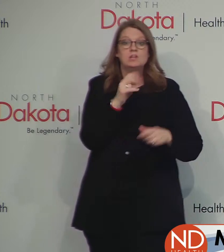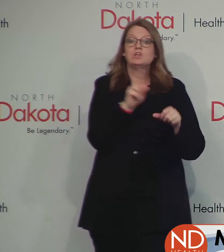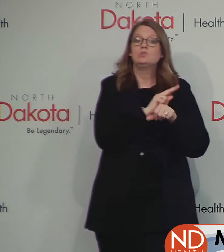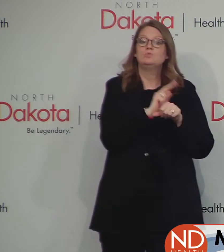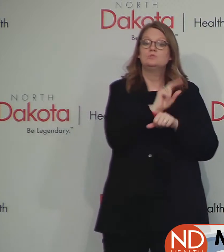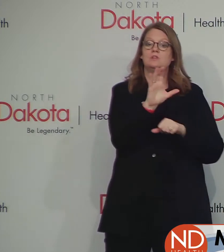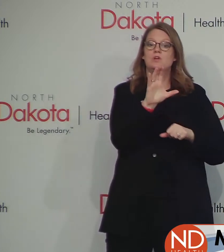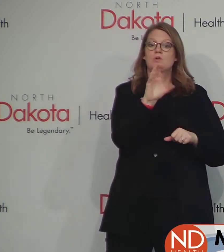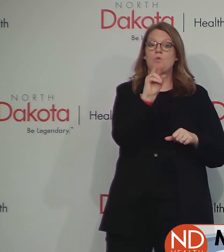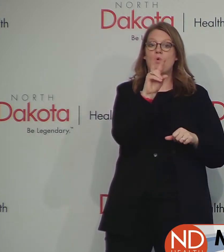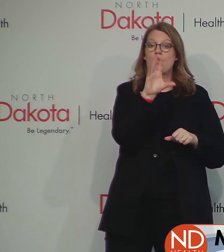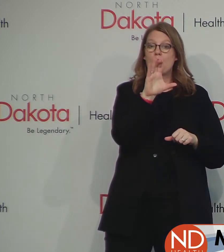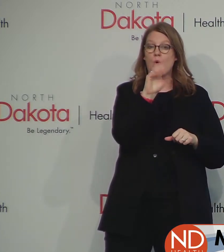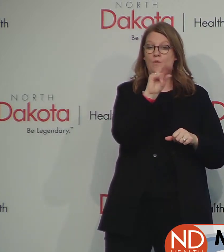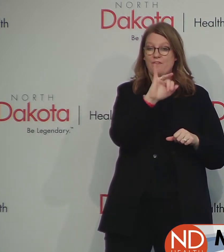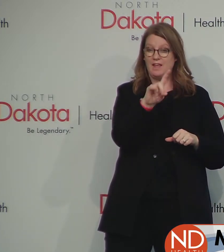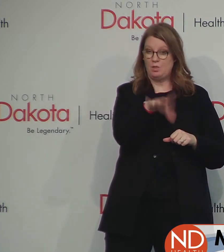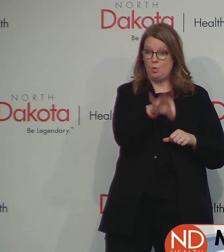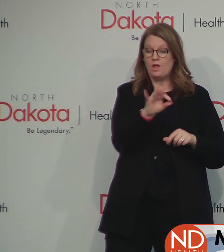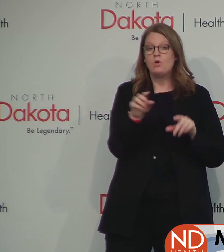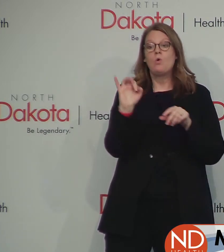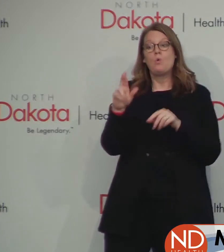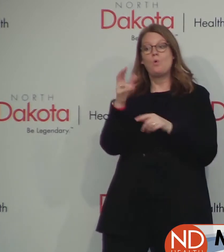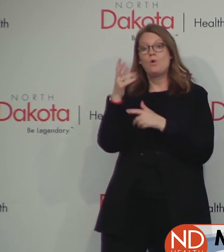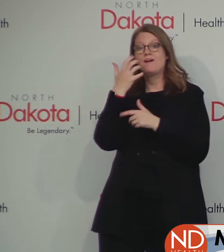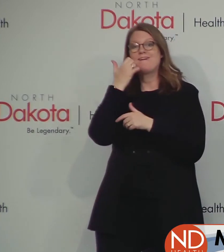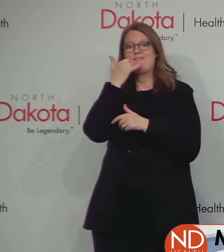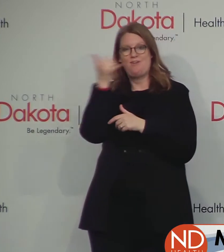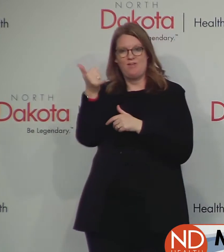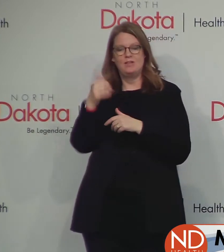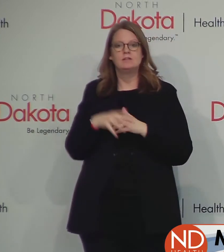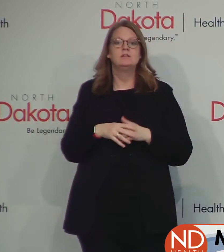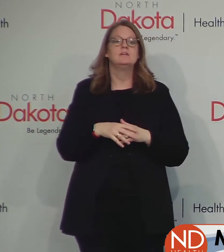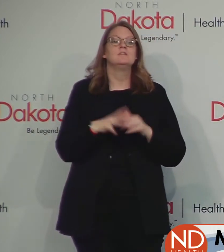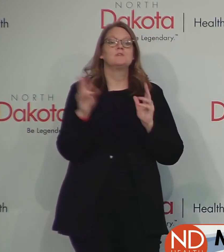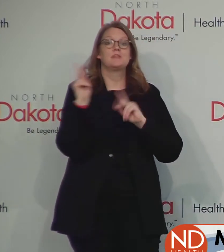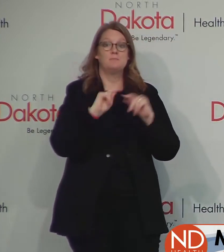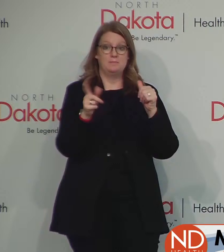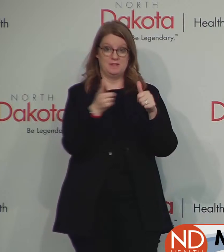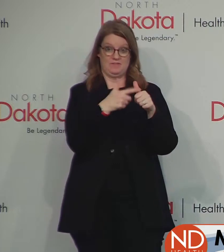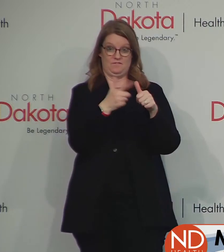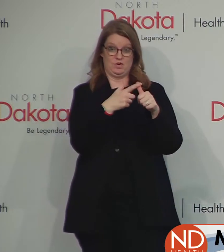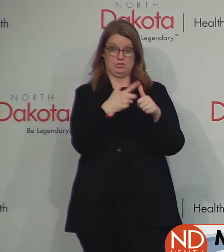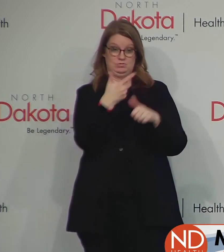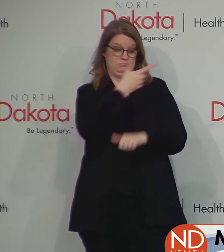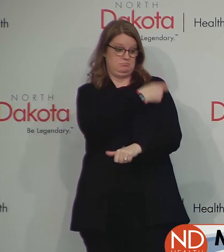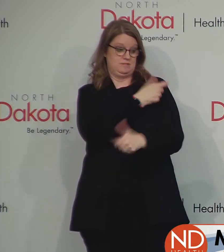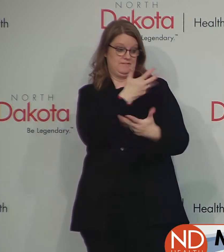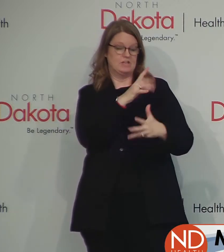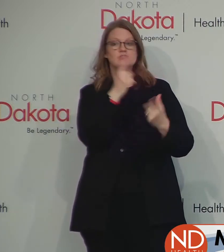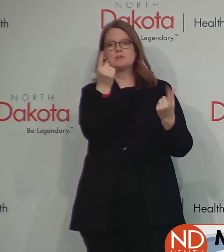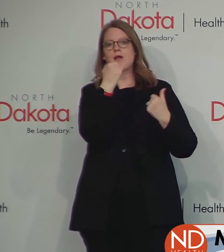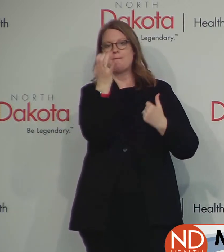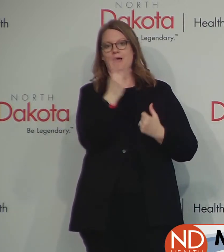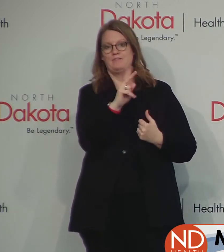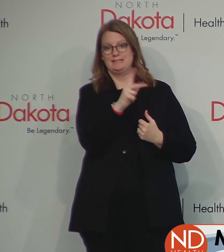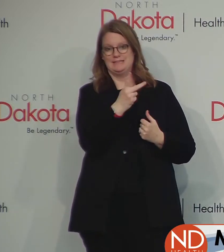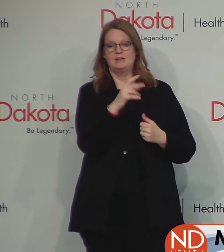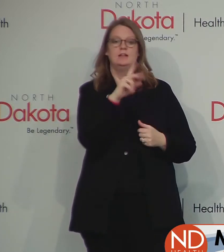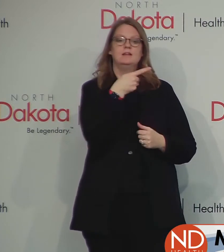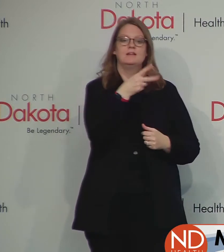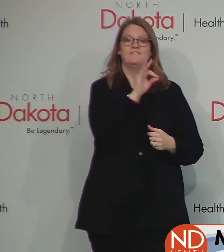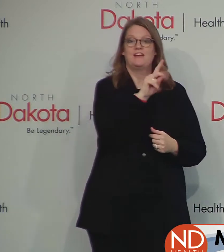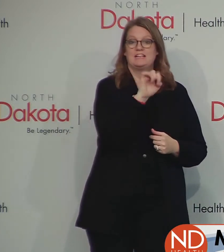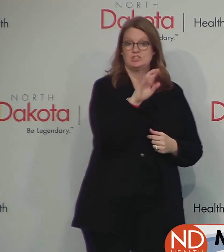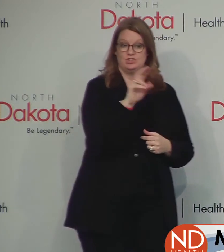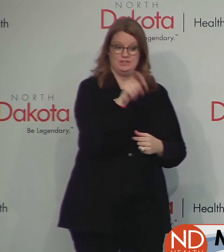hotline. I also want to remind people who have already received a first dose to come back for their second dose. The Pfizer vaccine, you